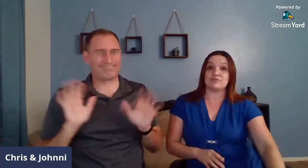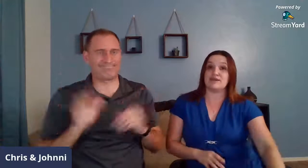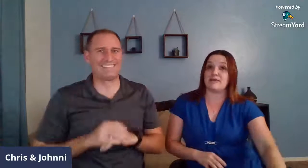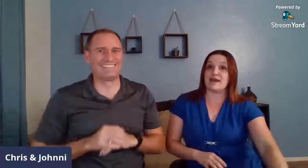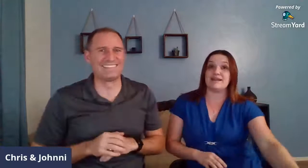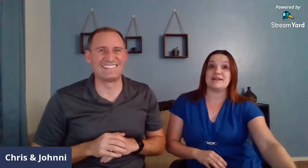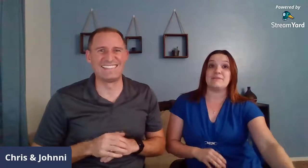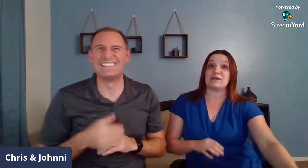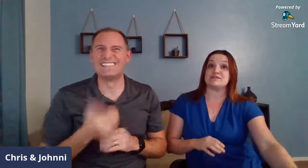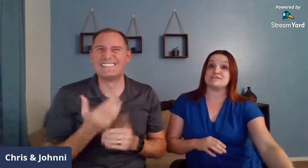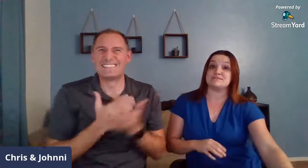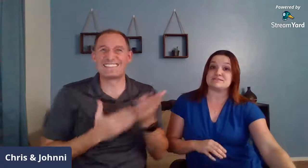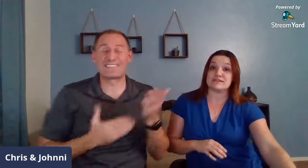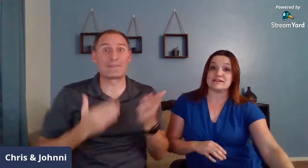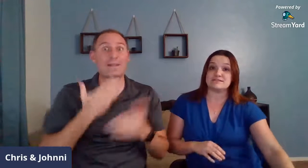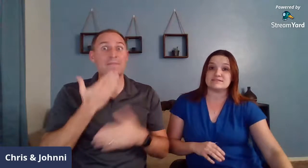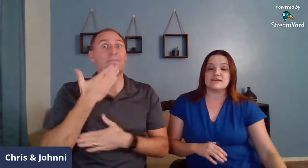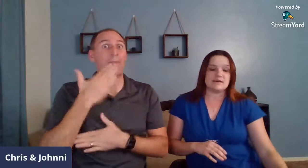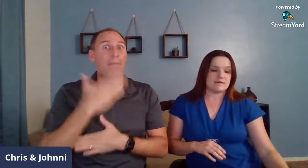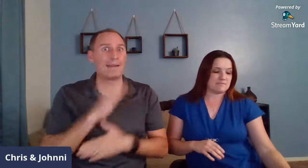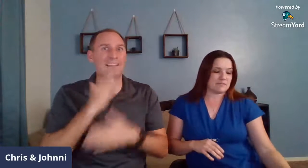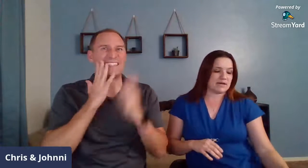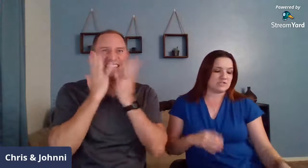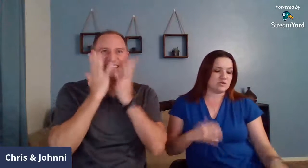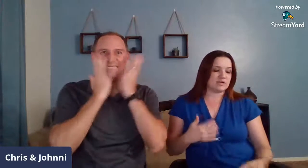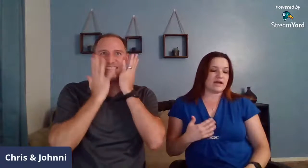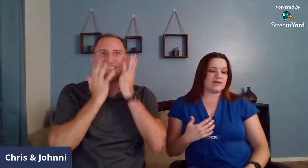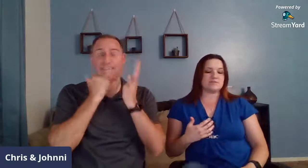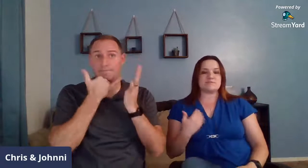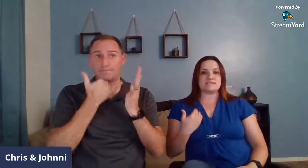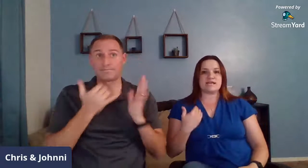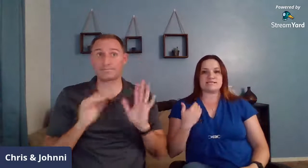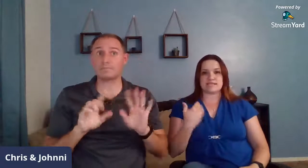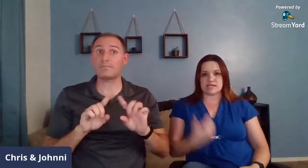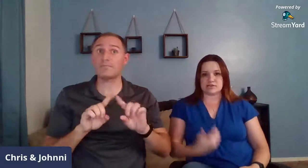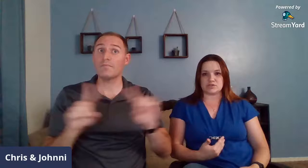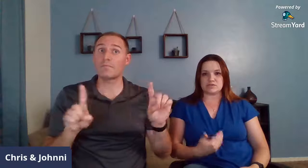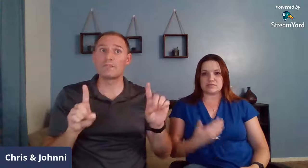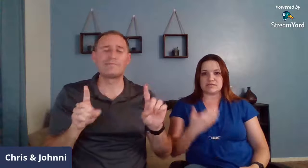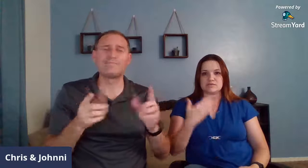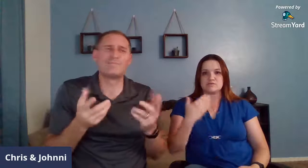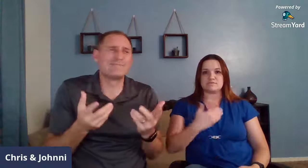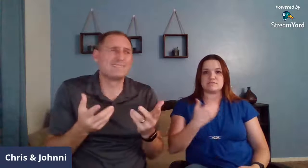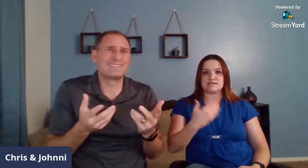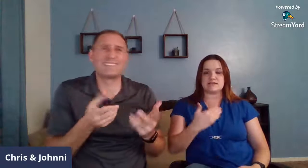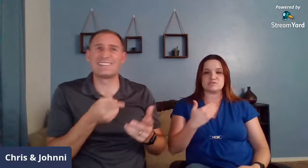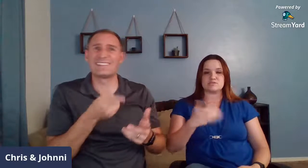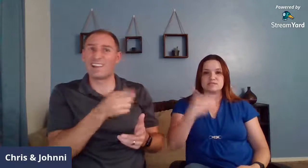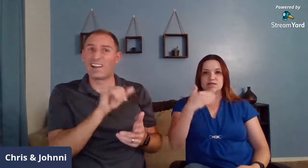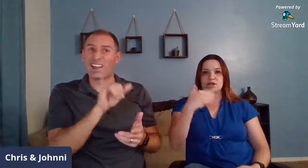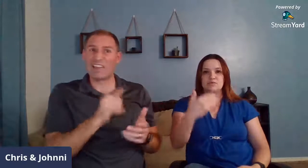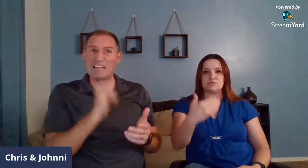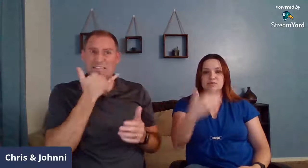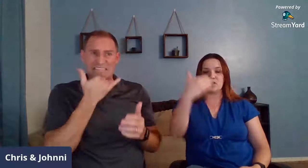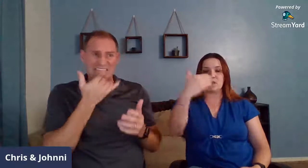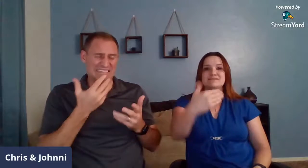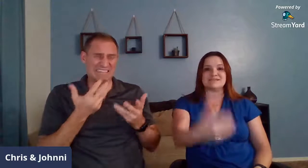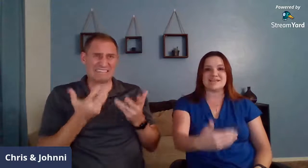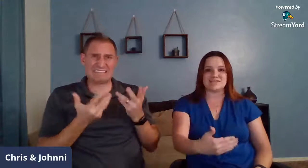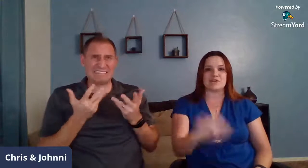pretty bad and embarrassing mistakes. But don't allow those mistakes to hinder you, because those mistakes are what's going to help you learn. Our mistakes are